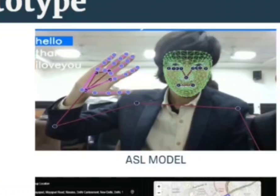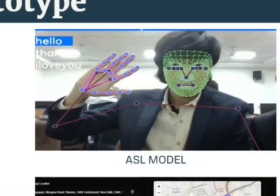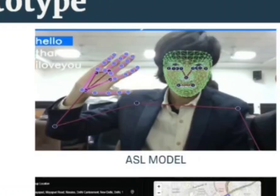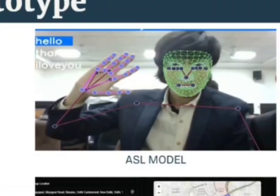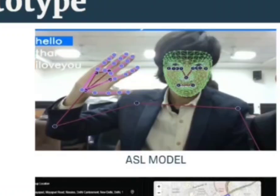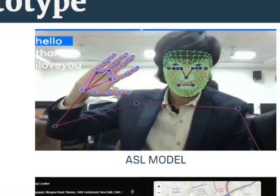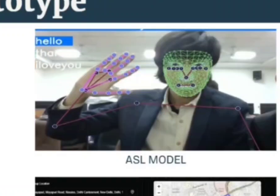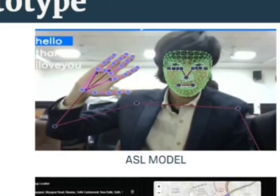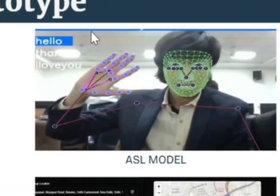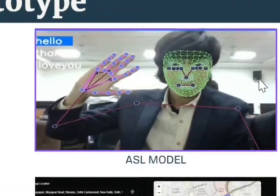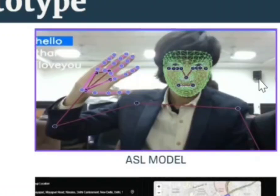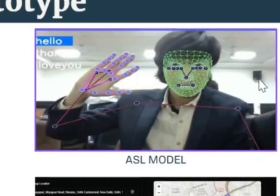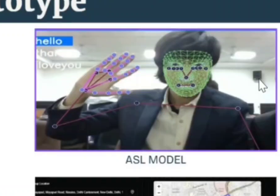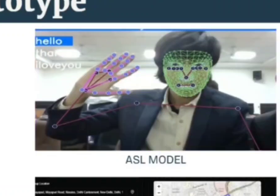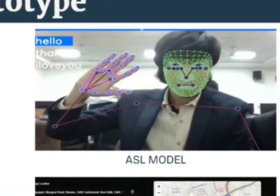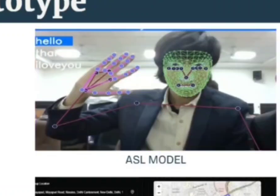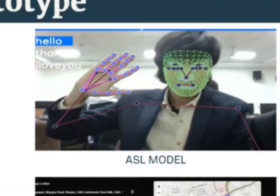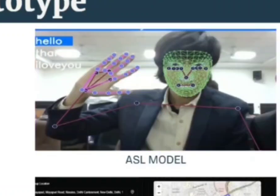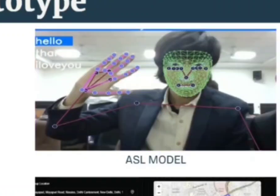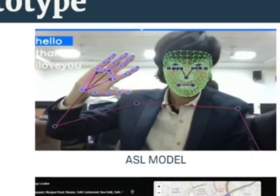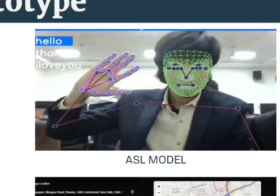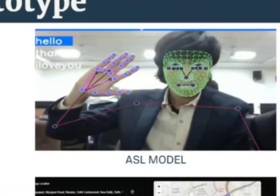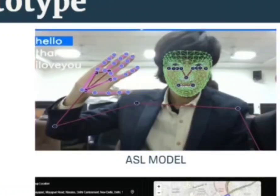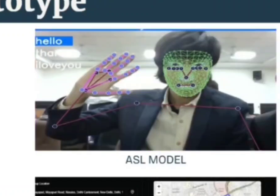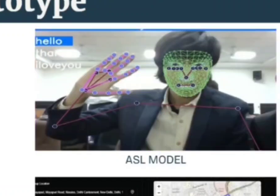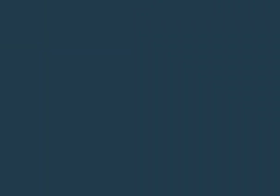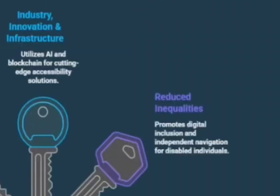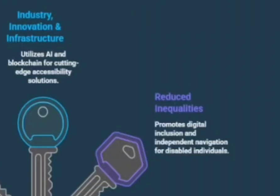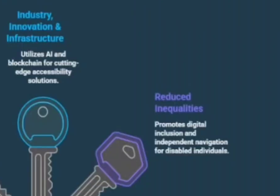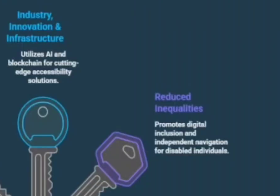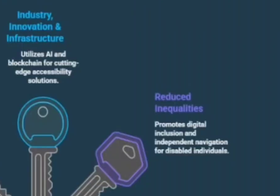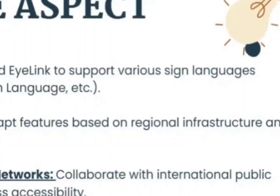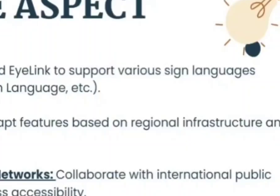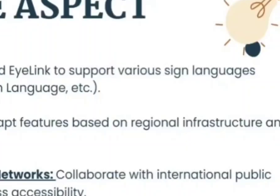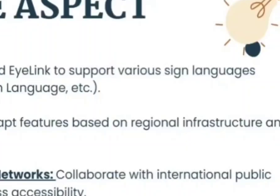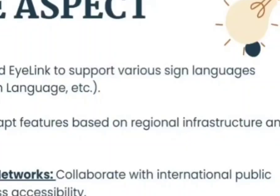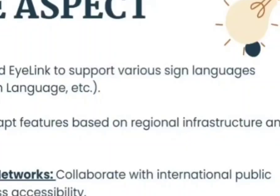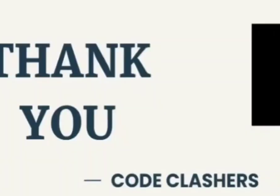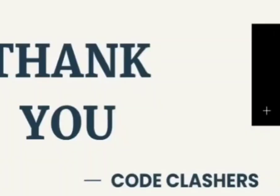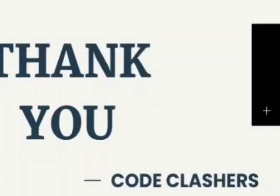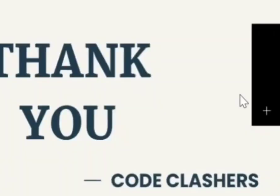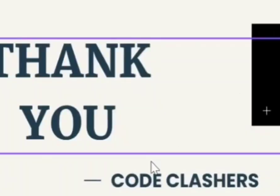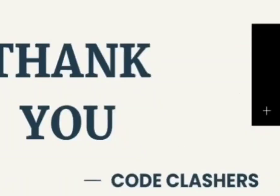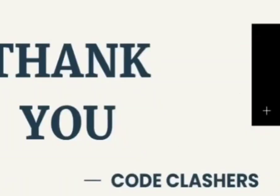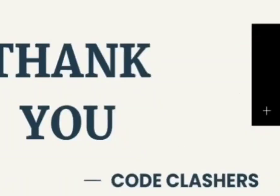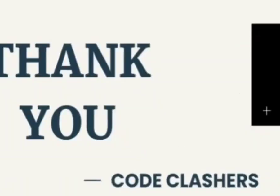audio navigation hardware. I'll just show you all one by one.